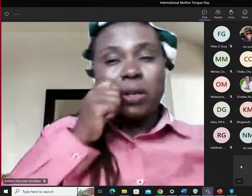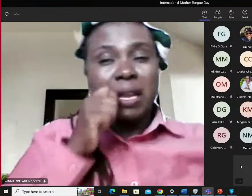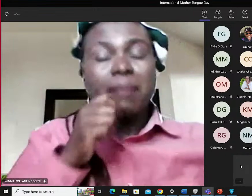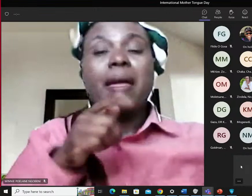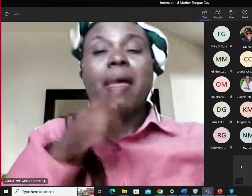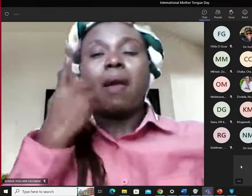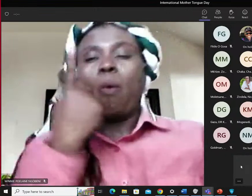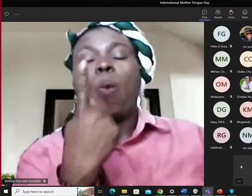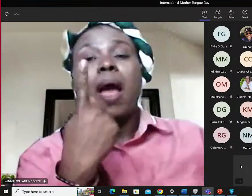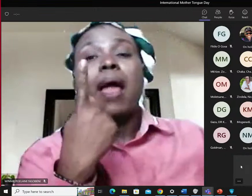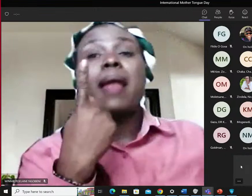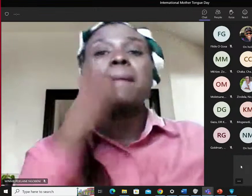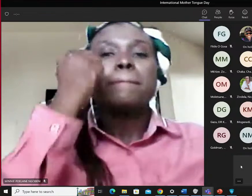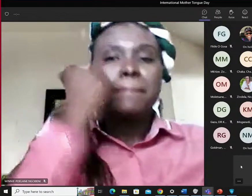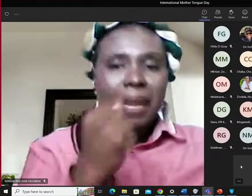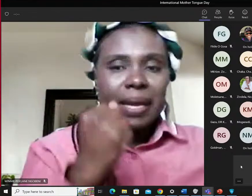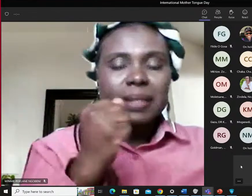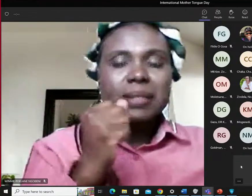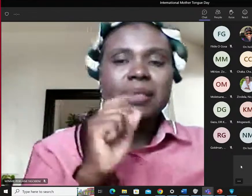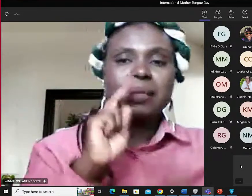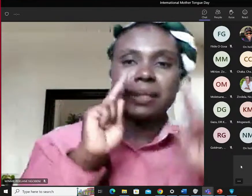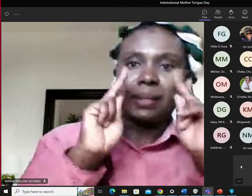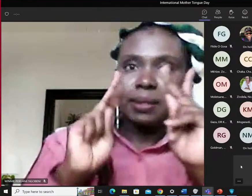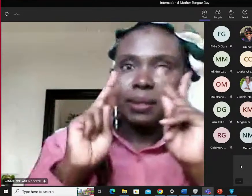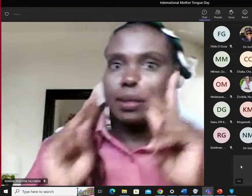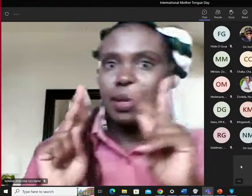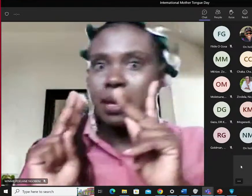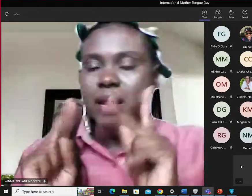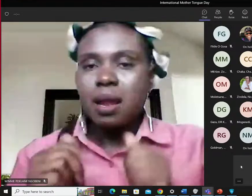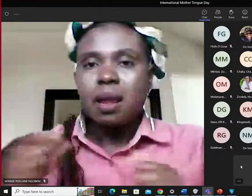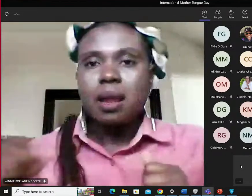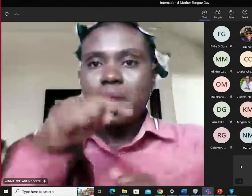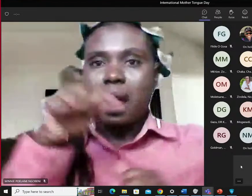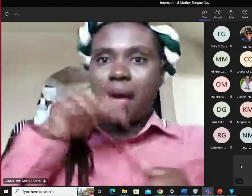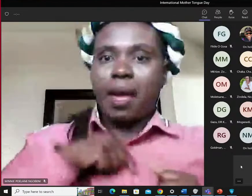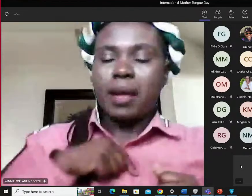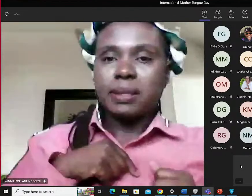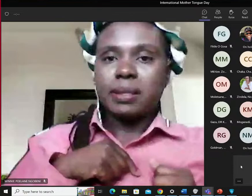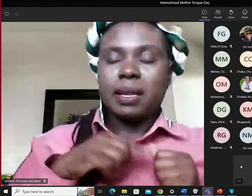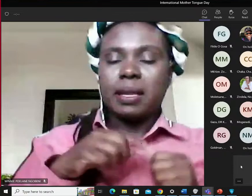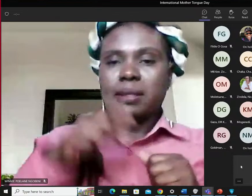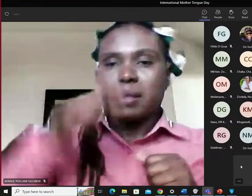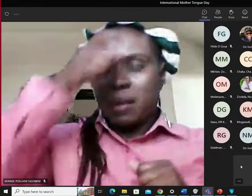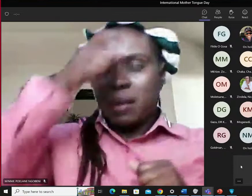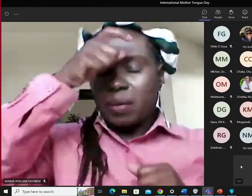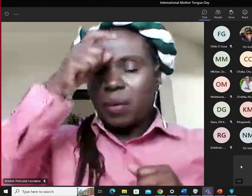see that as an institution, we implement the language policy.